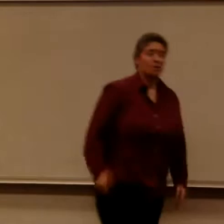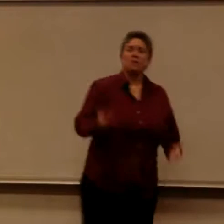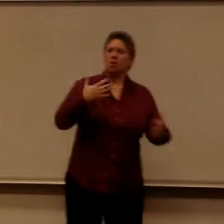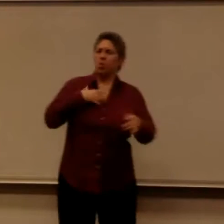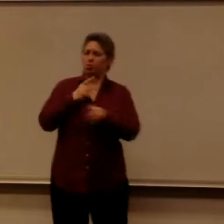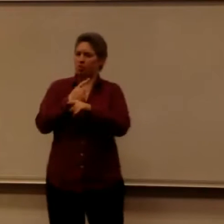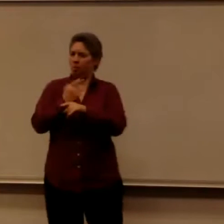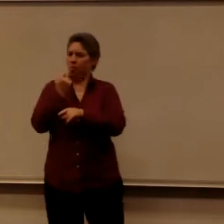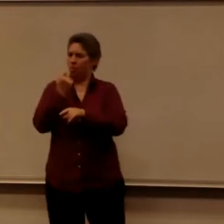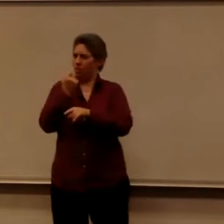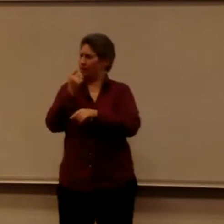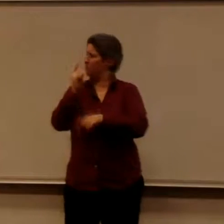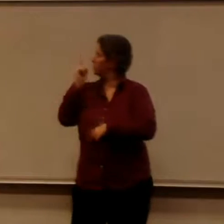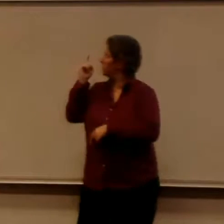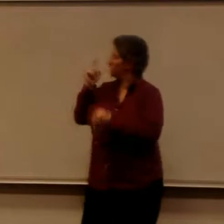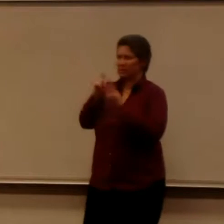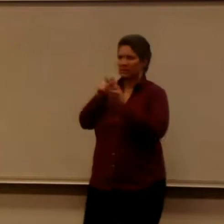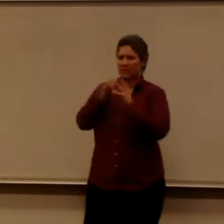a topic.